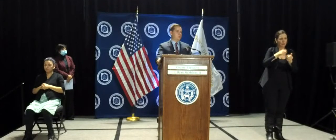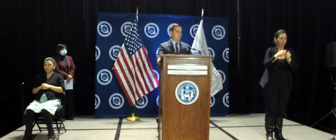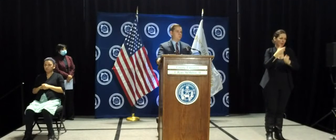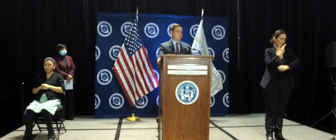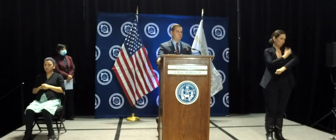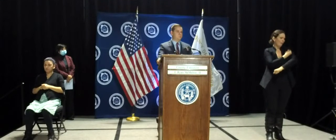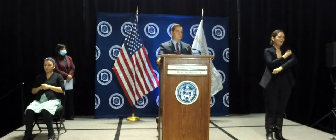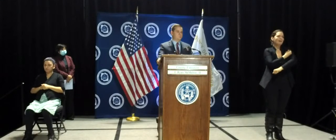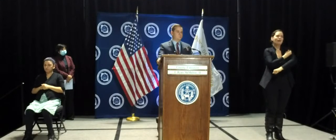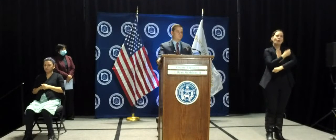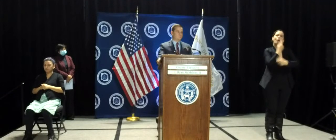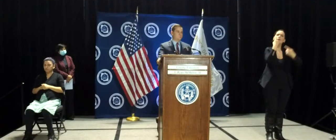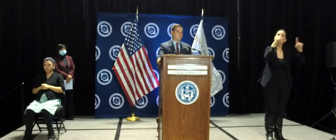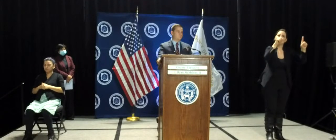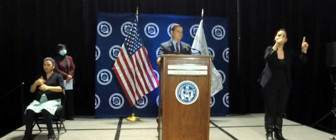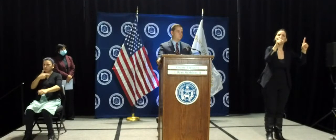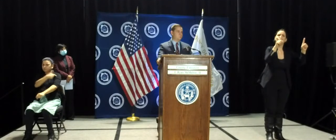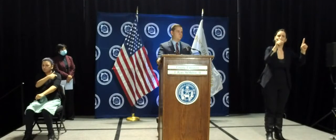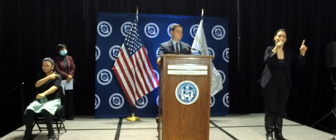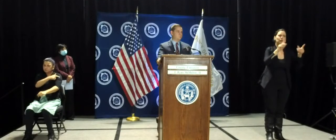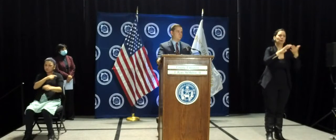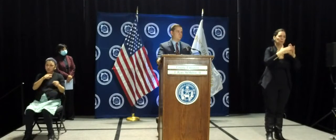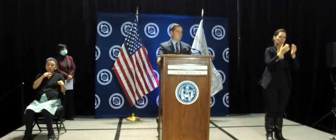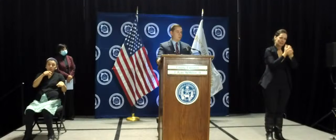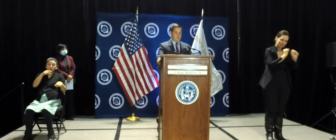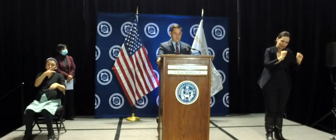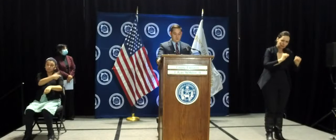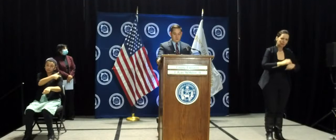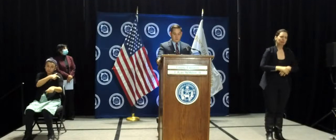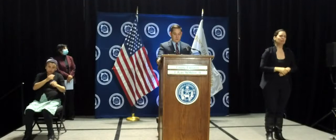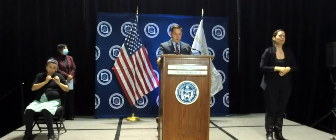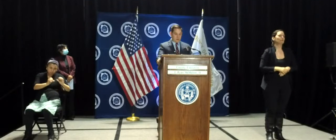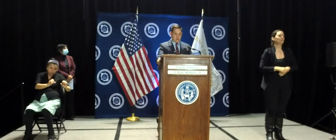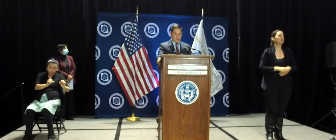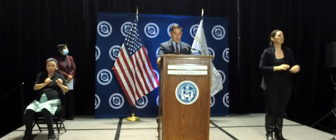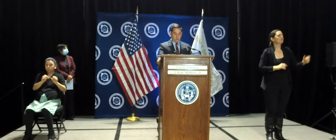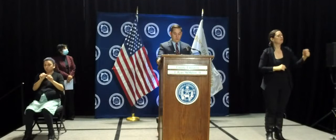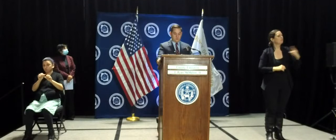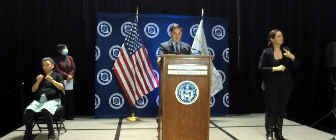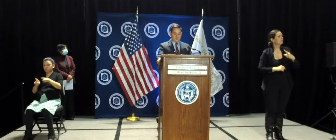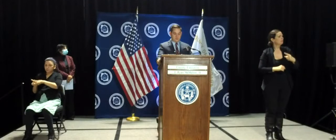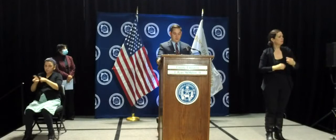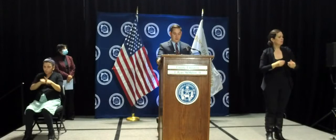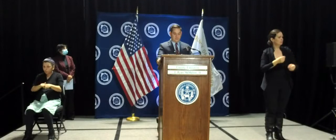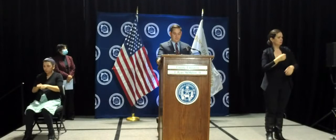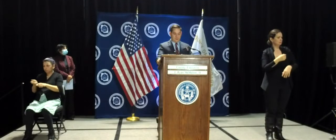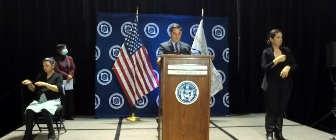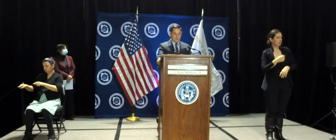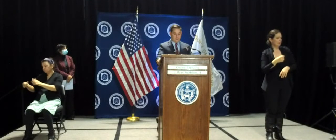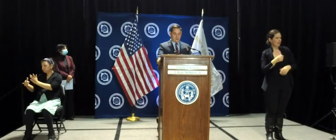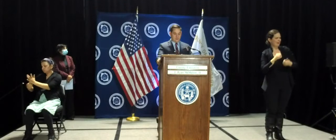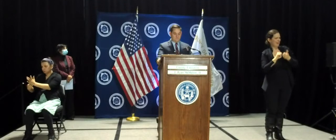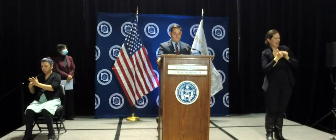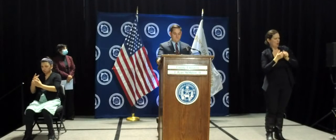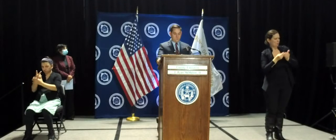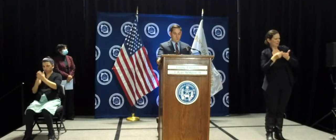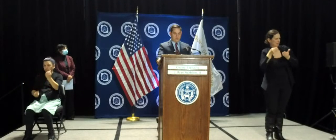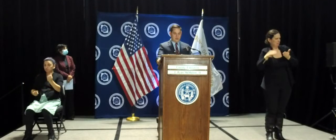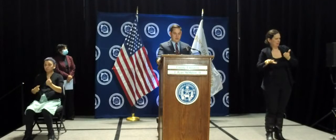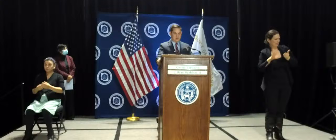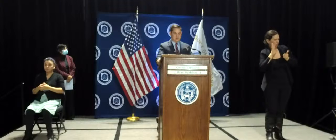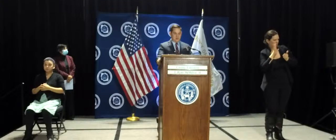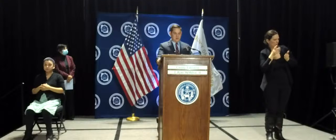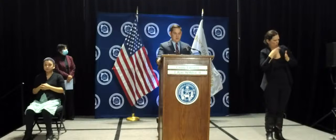the community. How expensive is that surge? This is going to be, it will be expensive, but